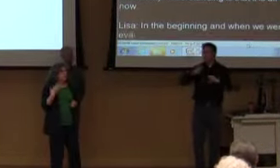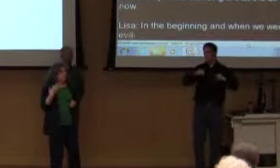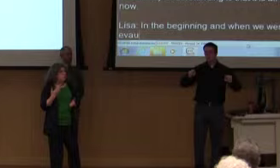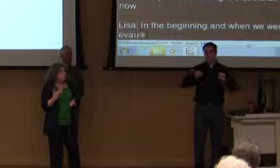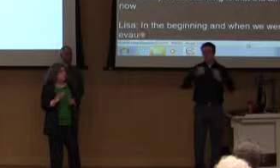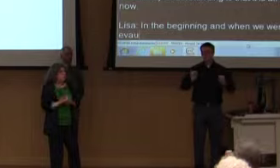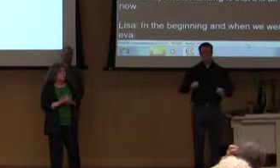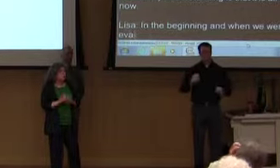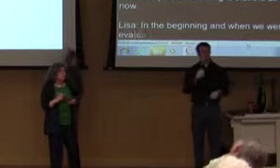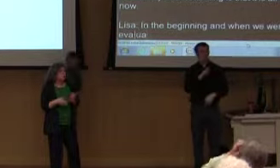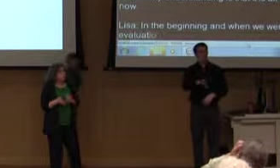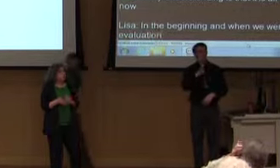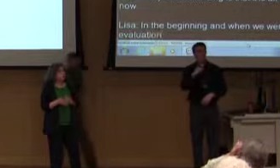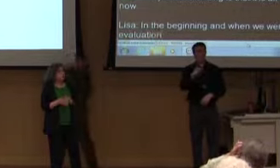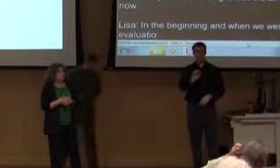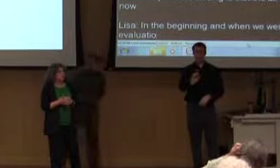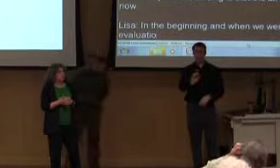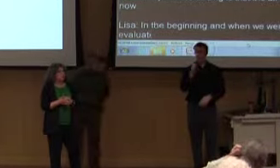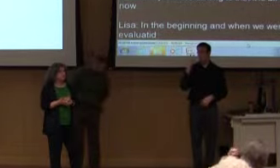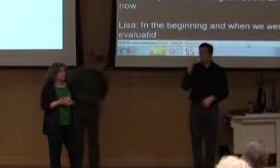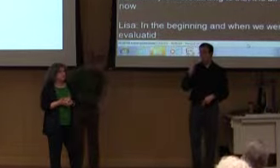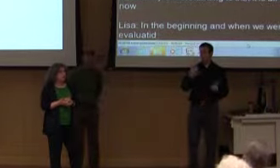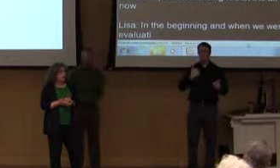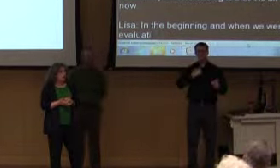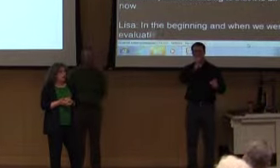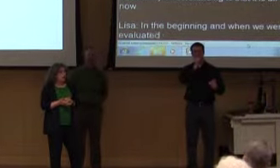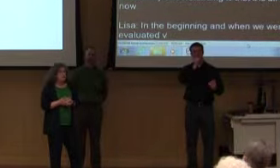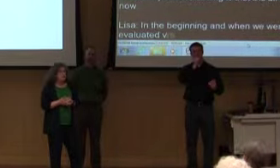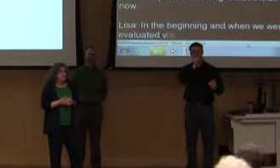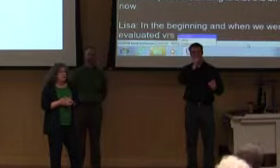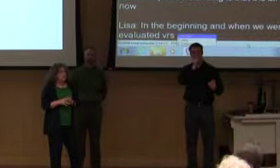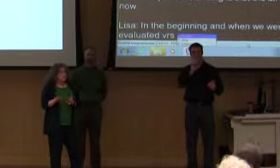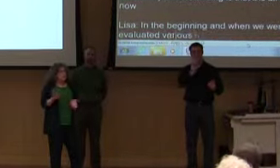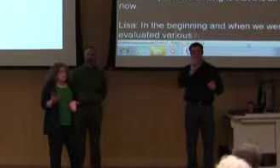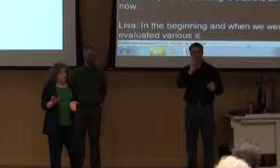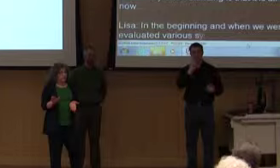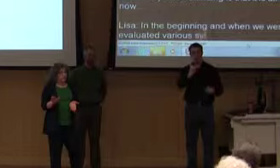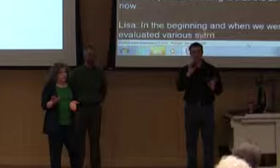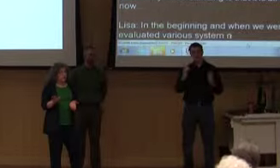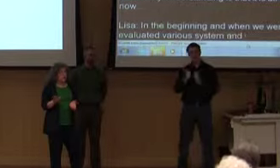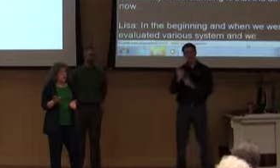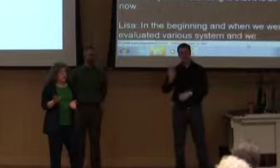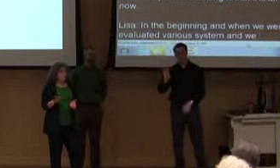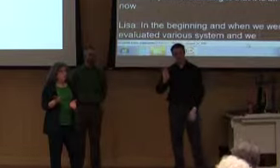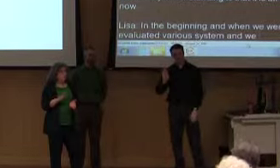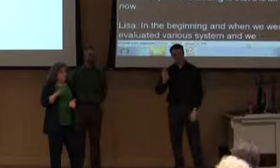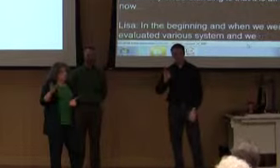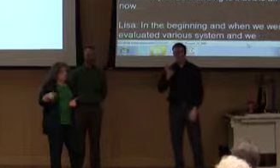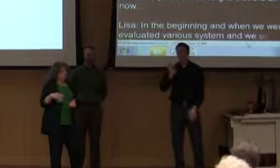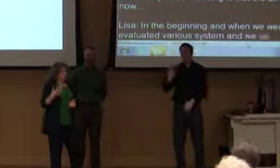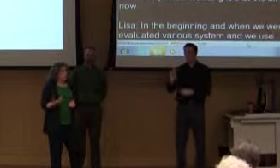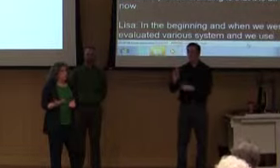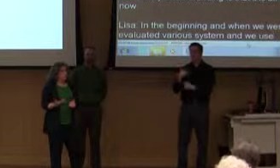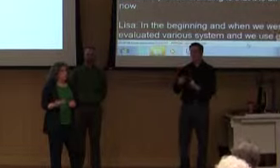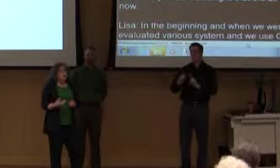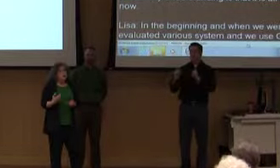and we chose Google specifically because of the privacy settings as opposed to Facebook. Facebook serves